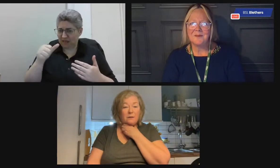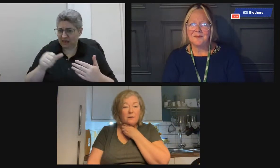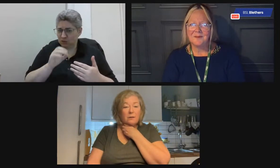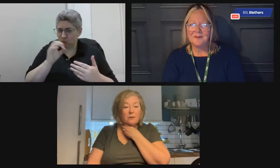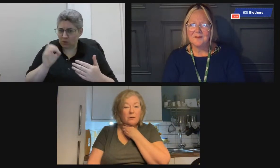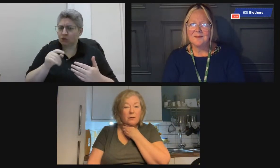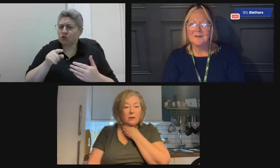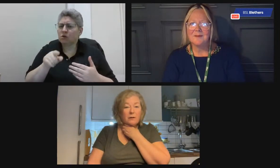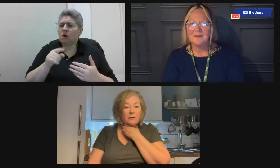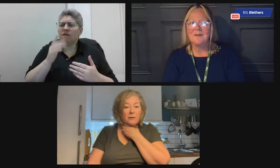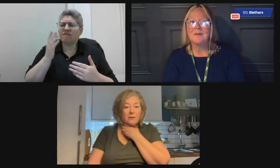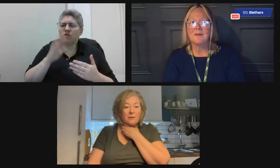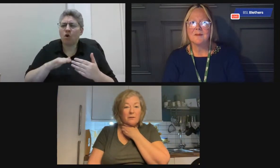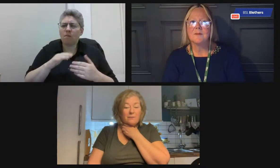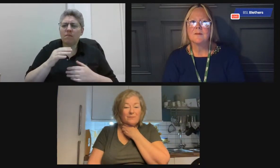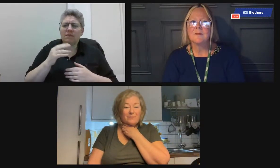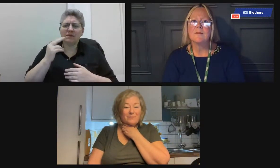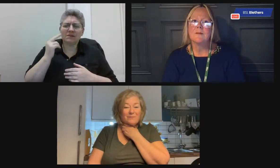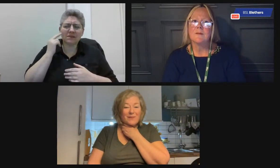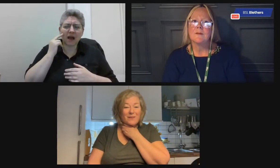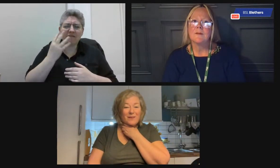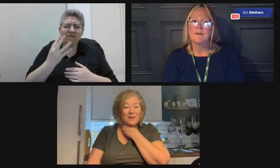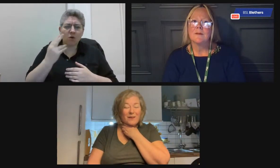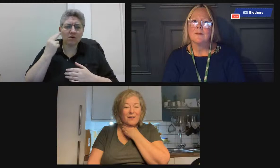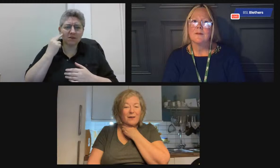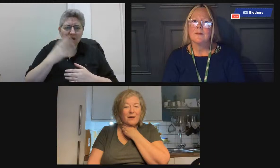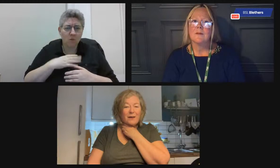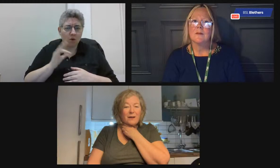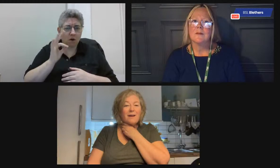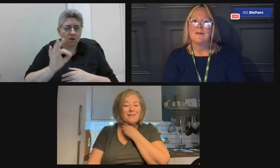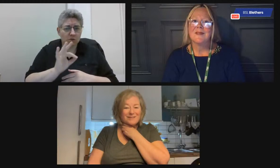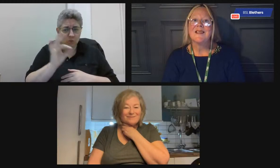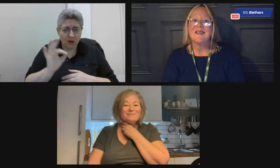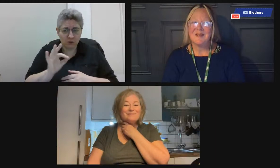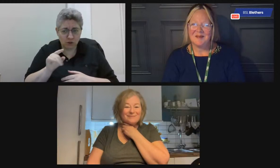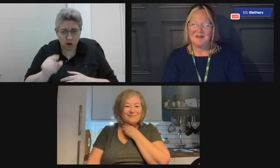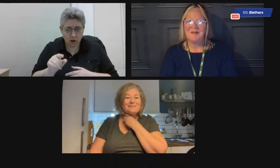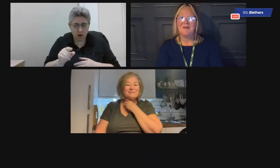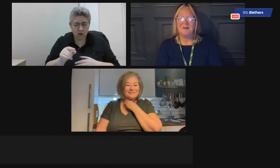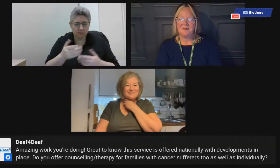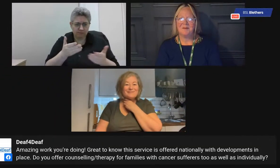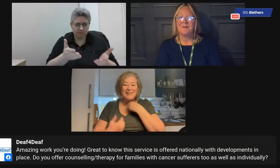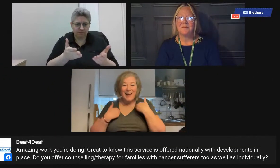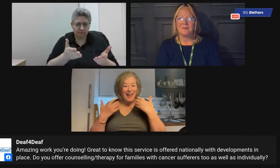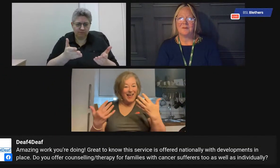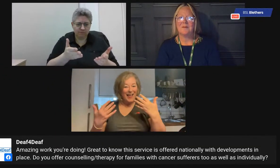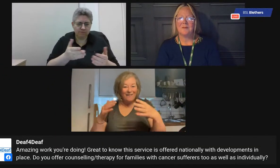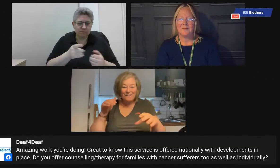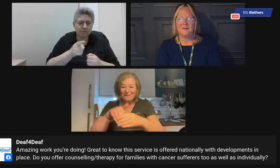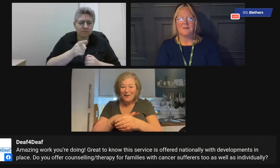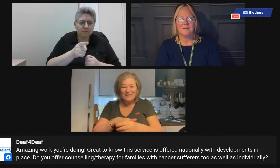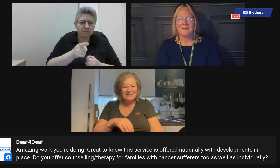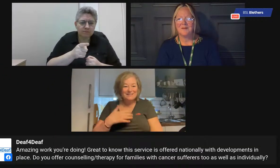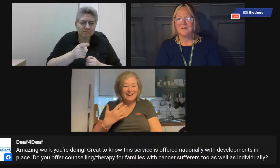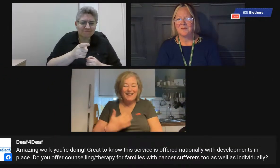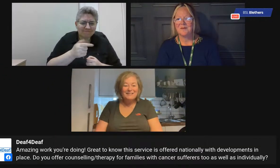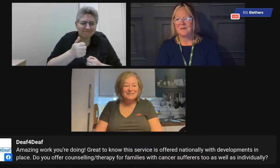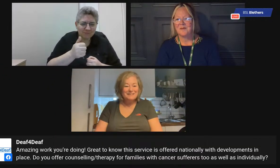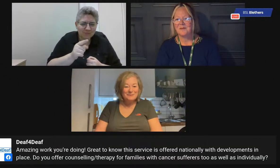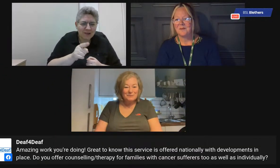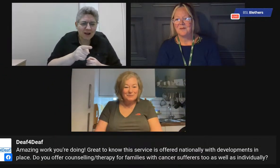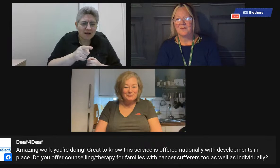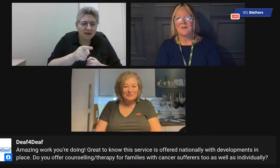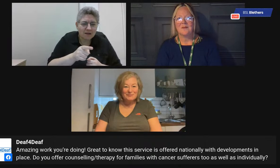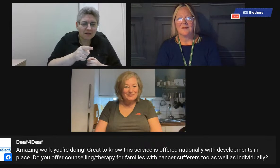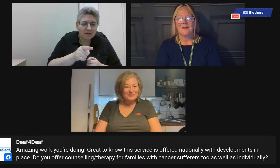I've got more questions for you. I had the list of questions. We've covered quite a bit of it, but there's more coming in. There's more questions coming in for our audience